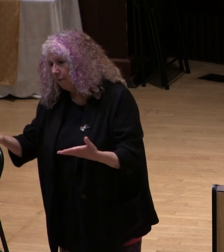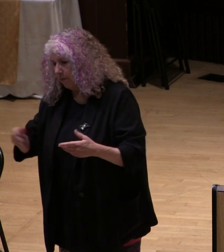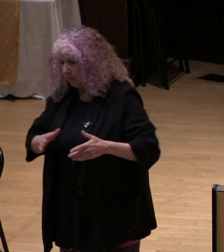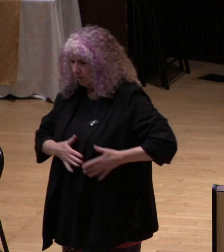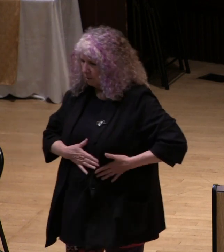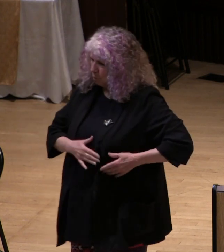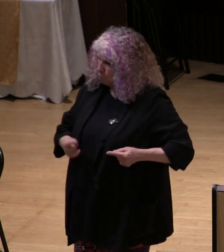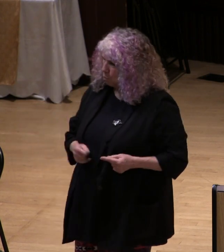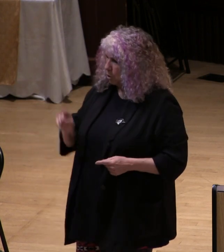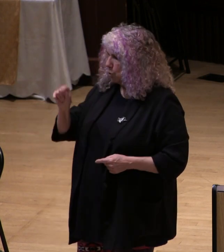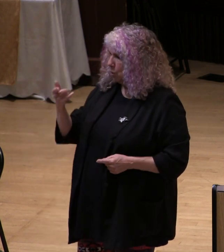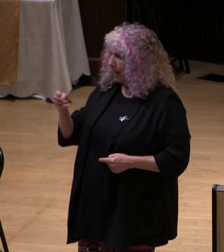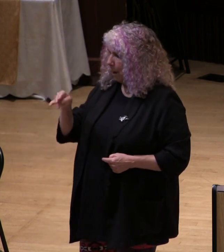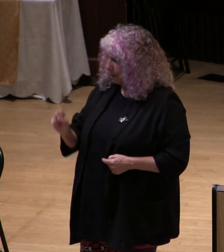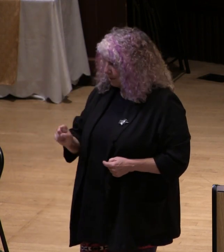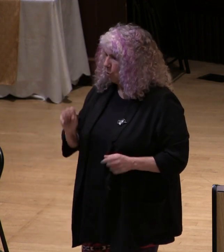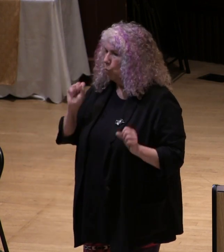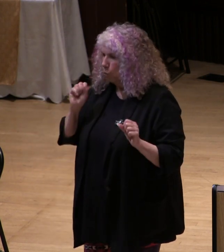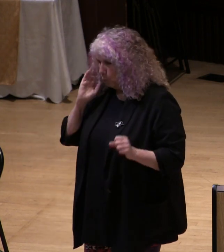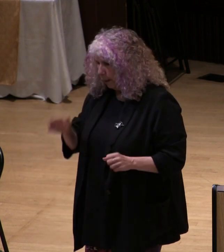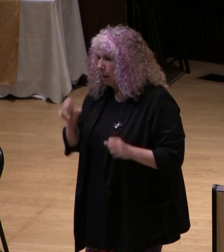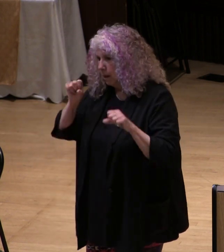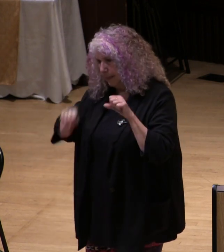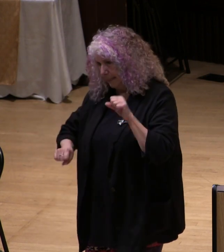to Thomas, who will doubt him.